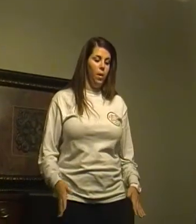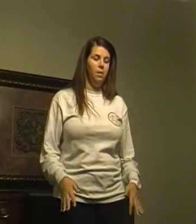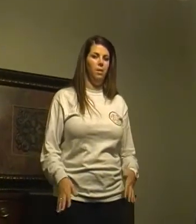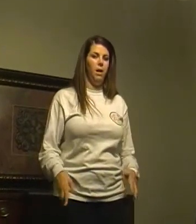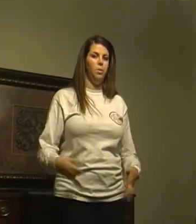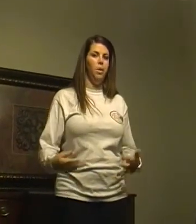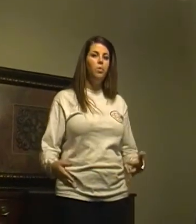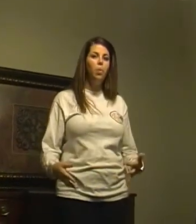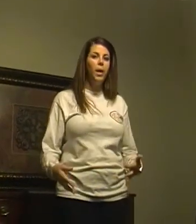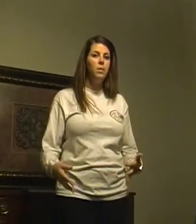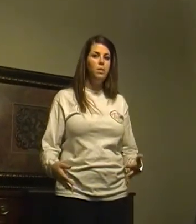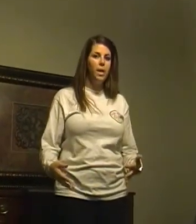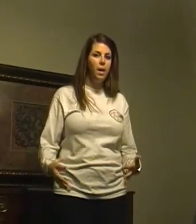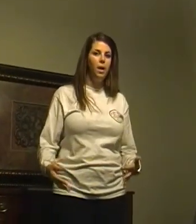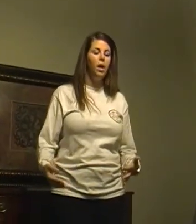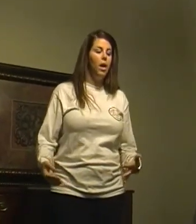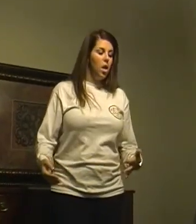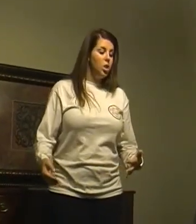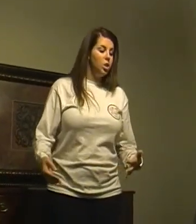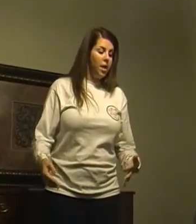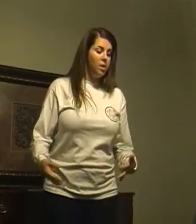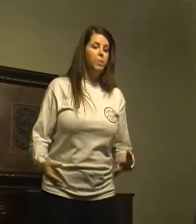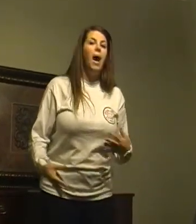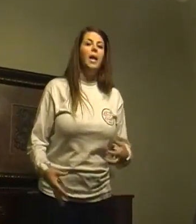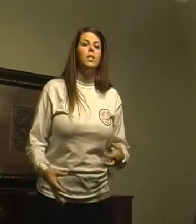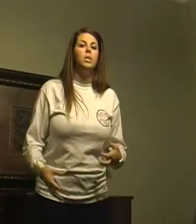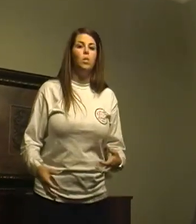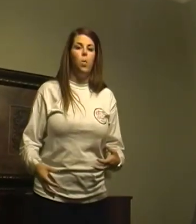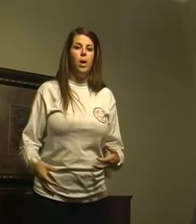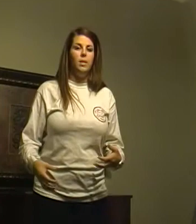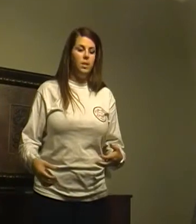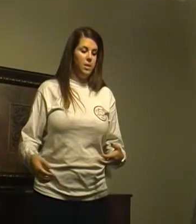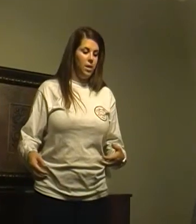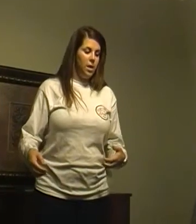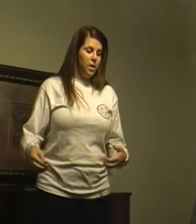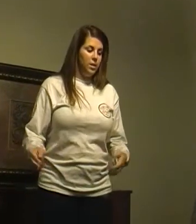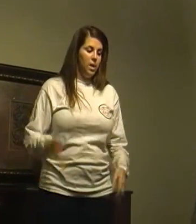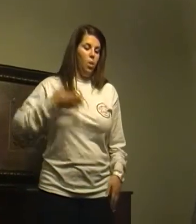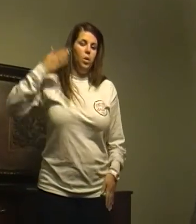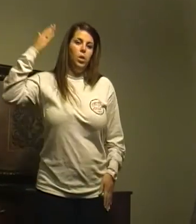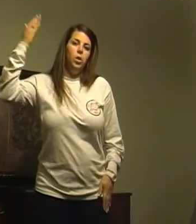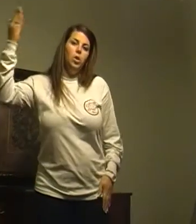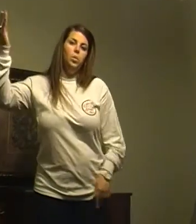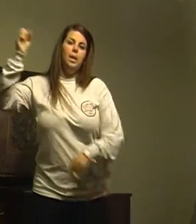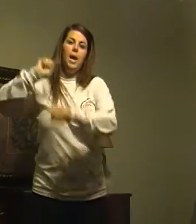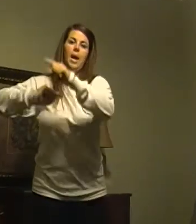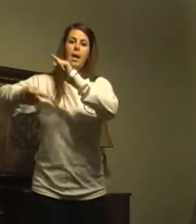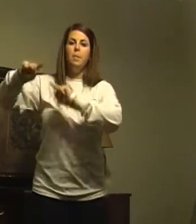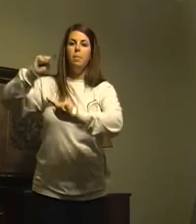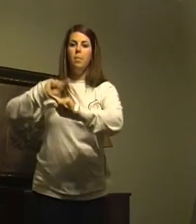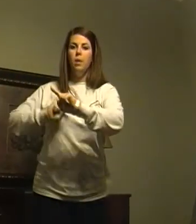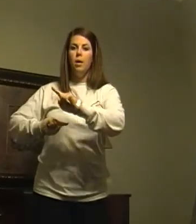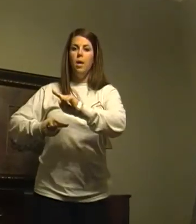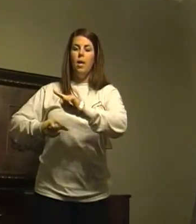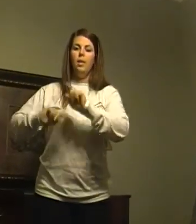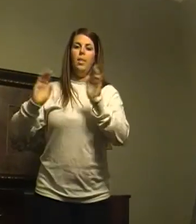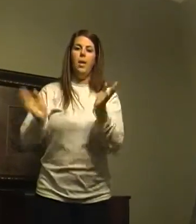and then like 3 or 4 counts later, she goes back into the chorus. So you came like